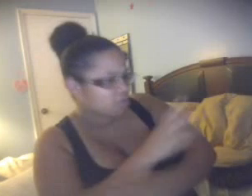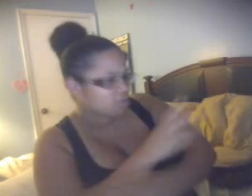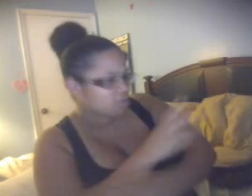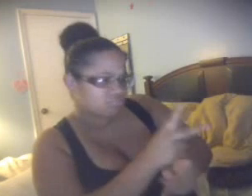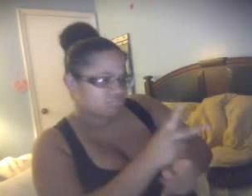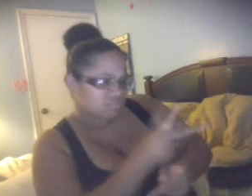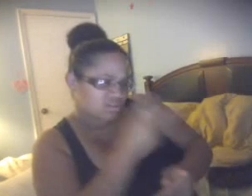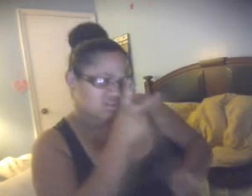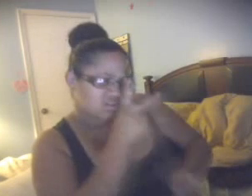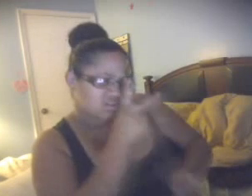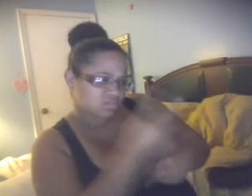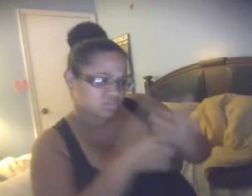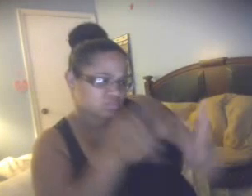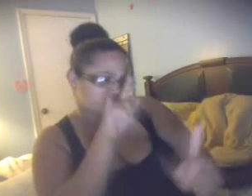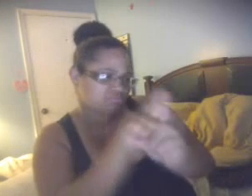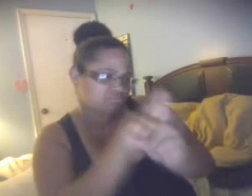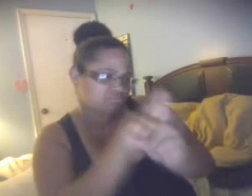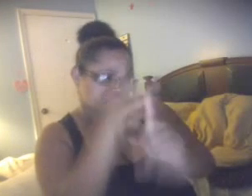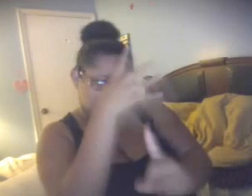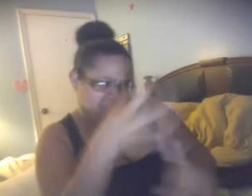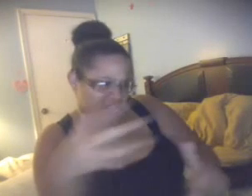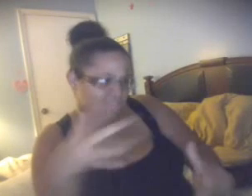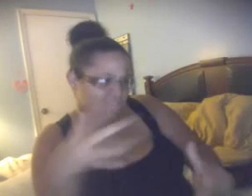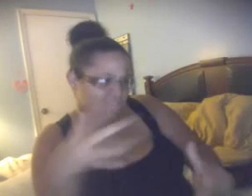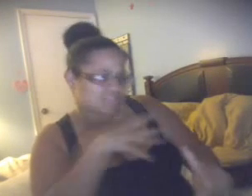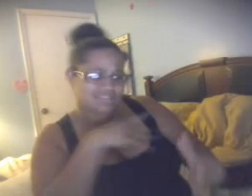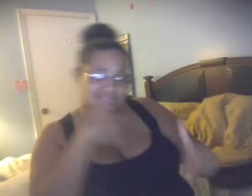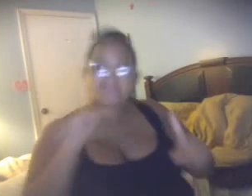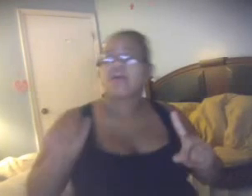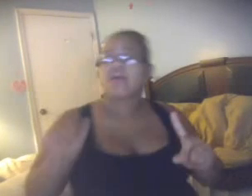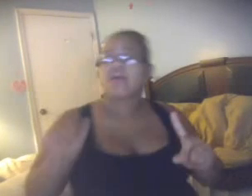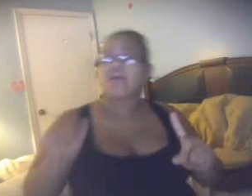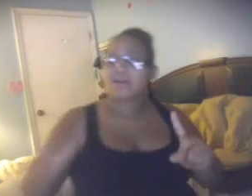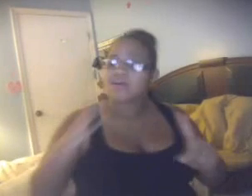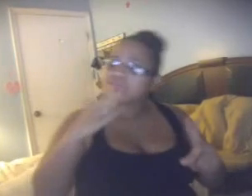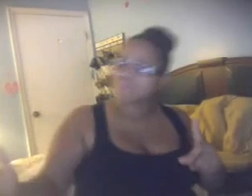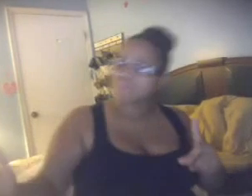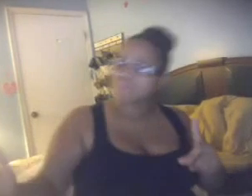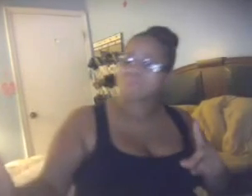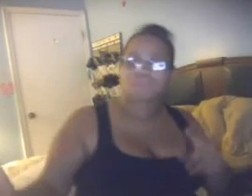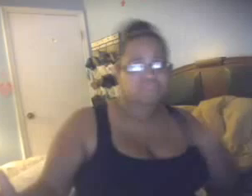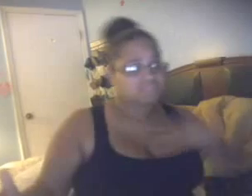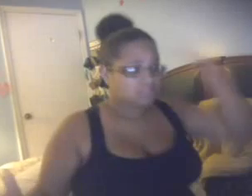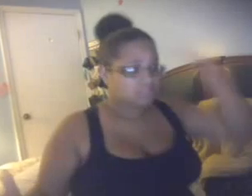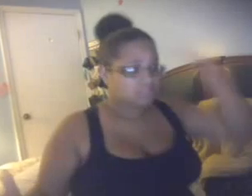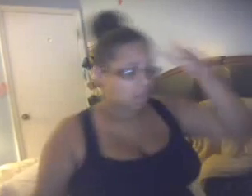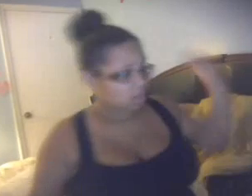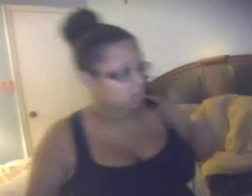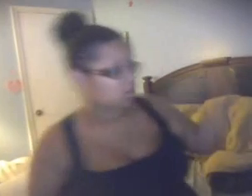Mama always told me to be careful, I love,